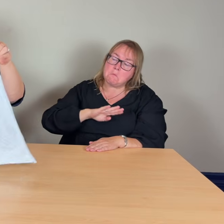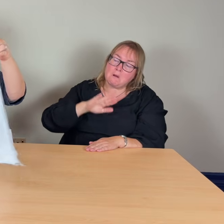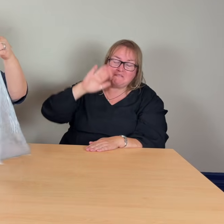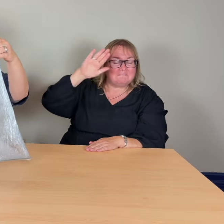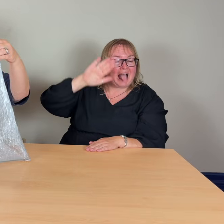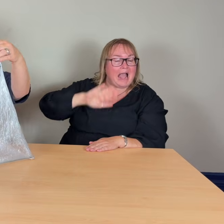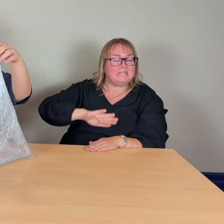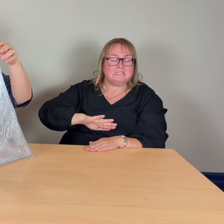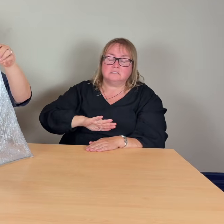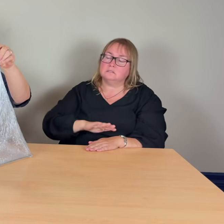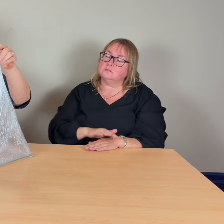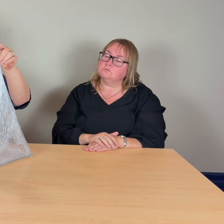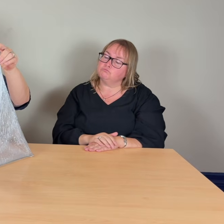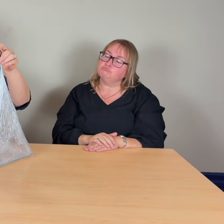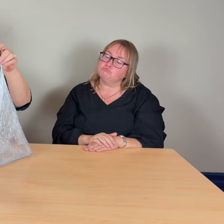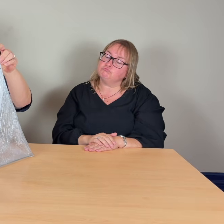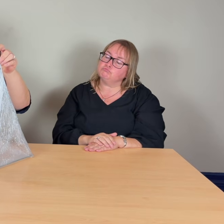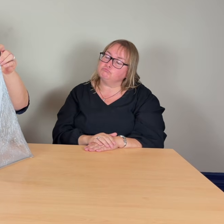flat,